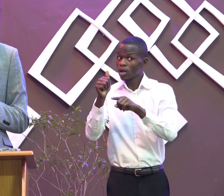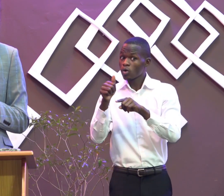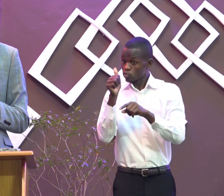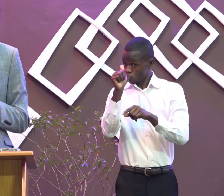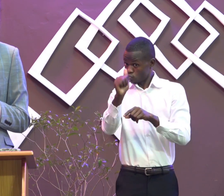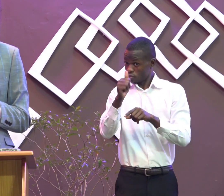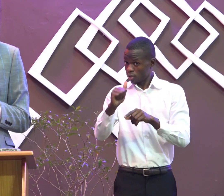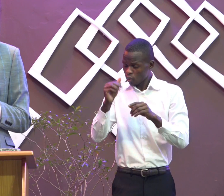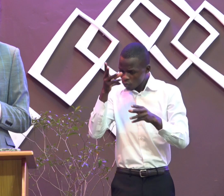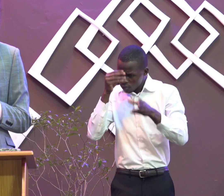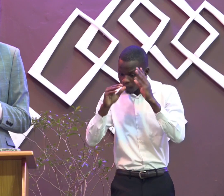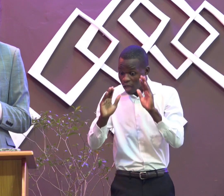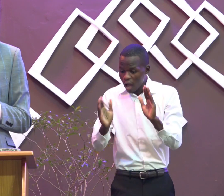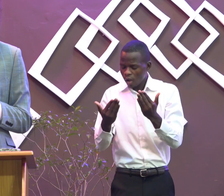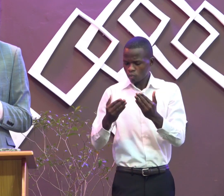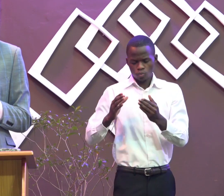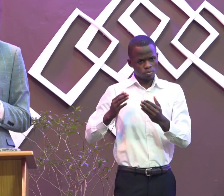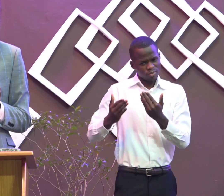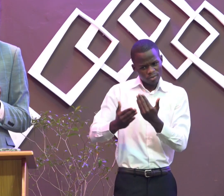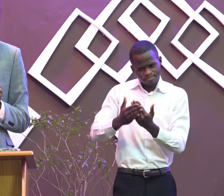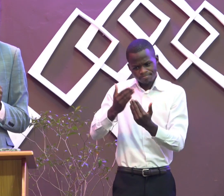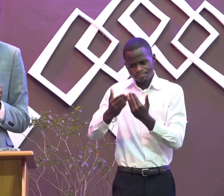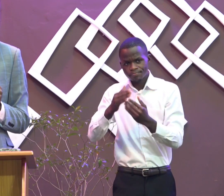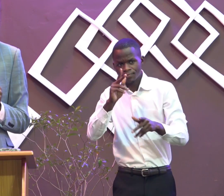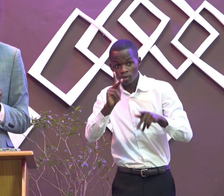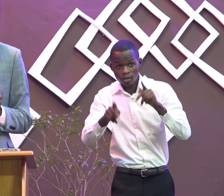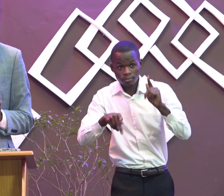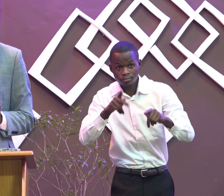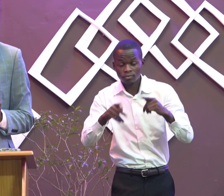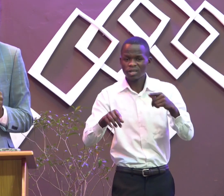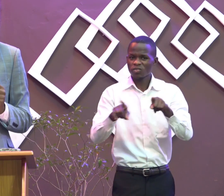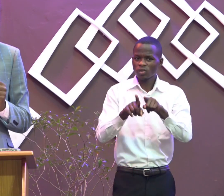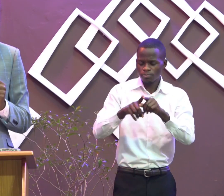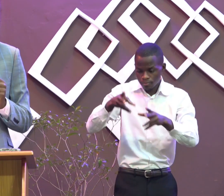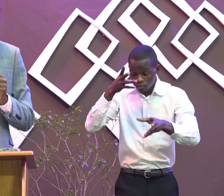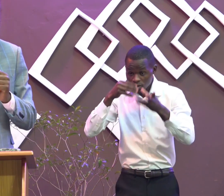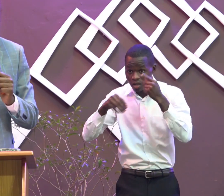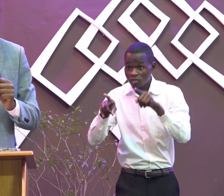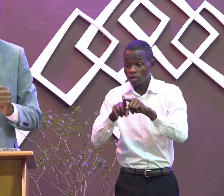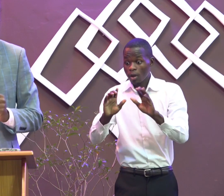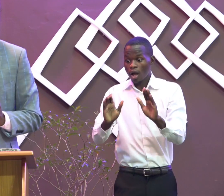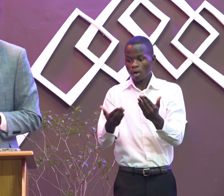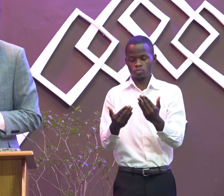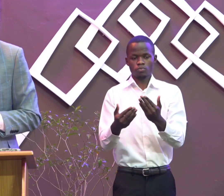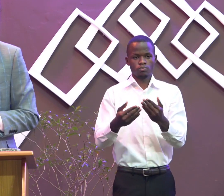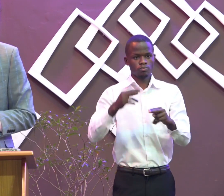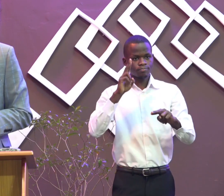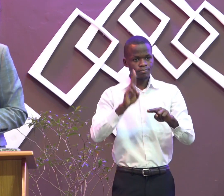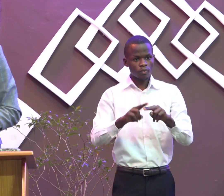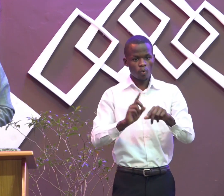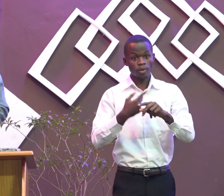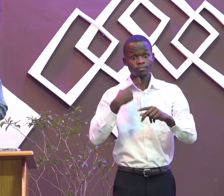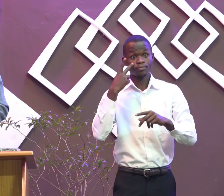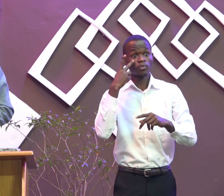gy'osobola okukwatamu abantu, engeri gy'okwatamu ekibiina. Omuntu oyiga, omuntu osobola okuyiga ng'osoma, omuntu osobola okuyiga ng'olaba. You learn